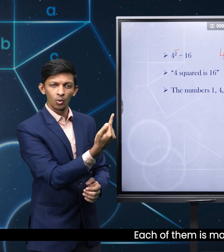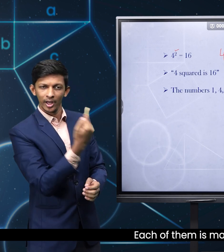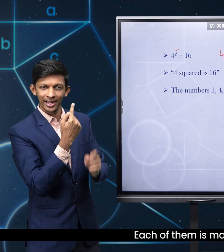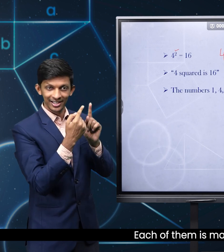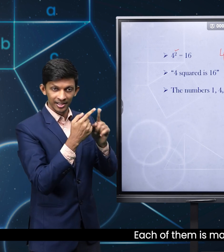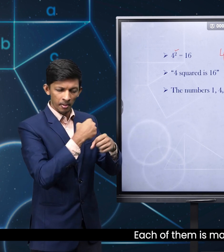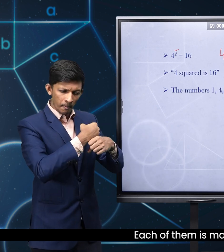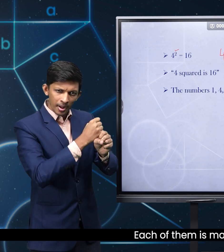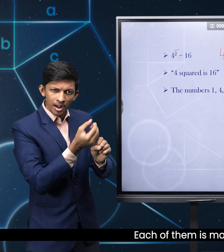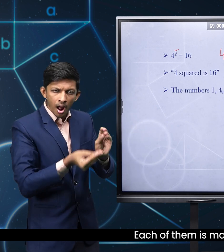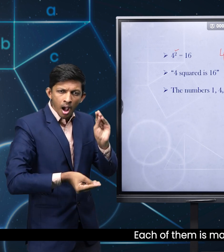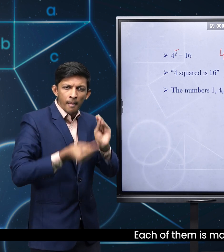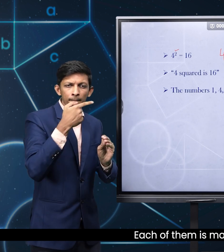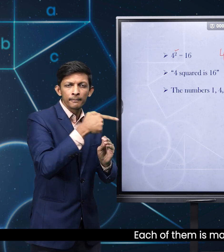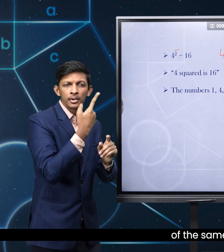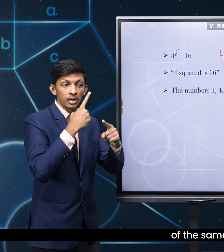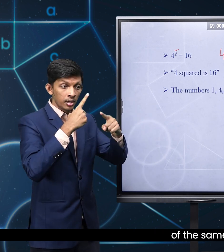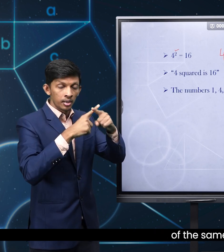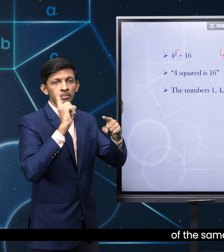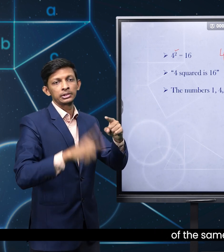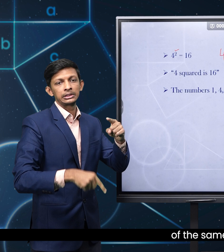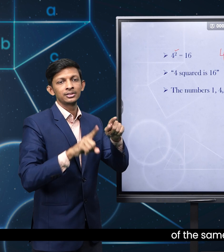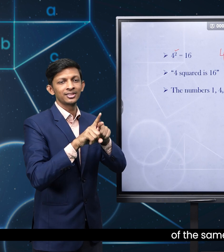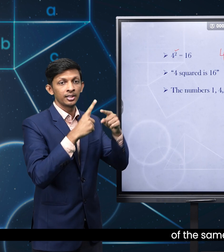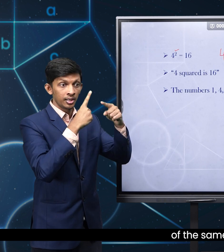Each of them is made up of the product of the same two factors.